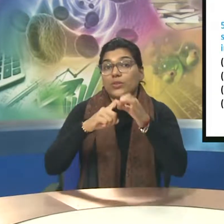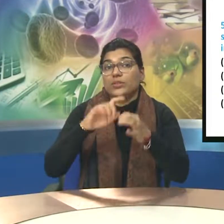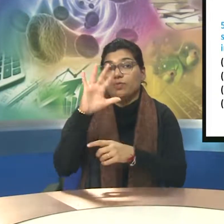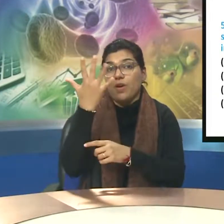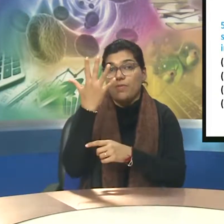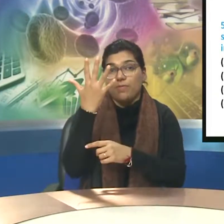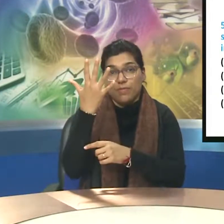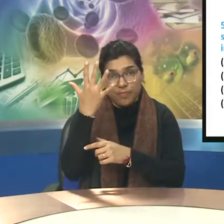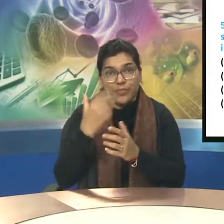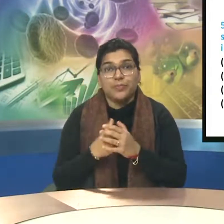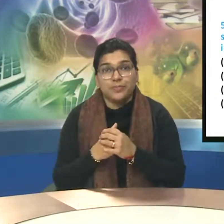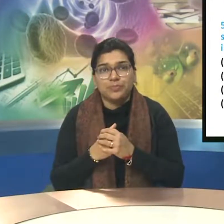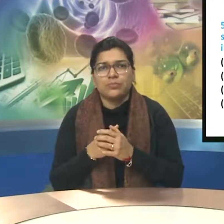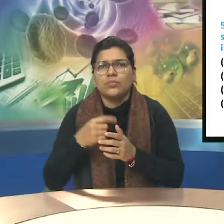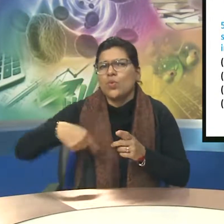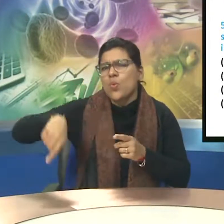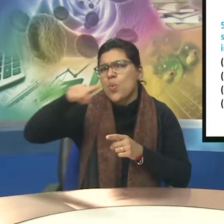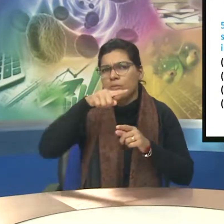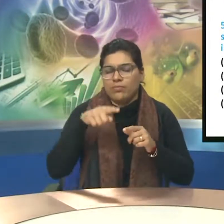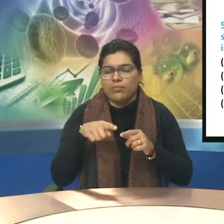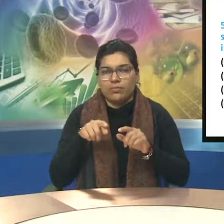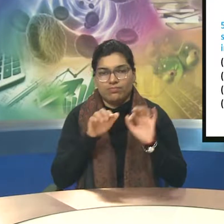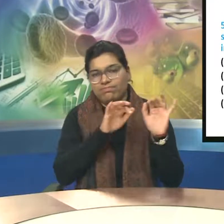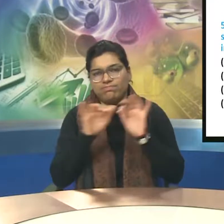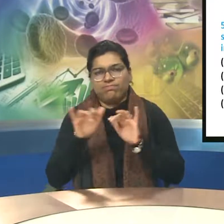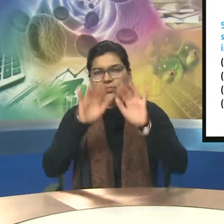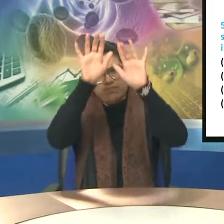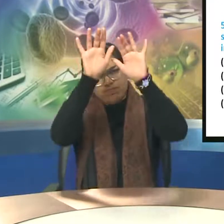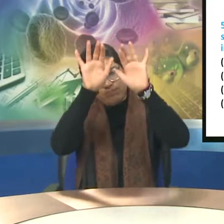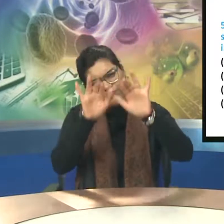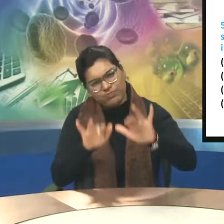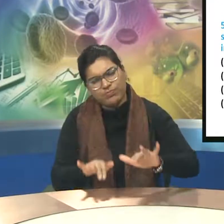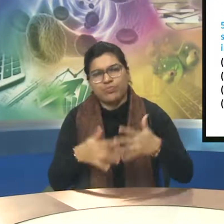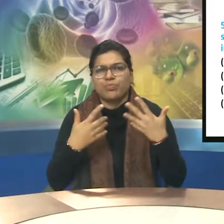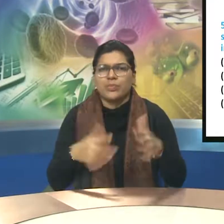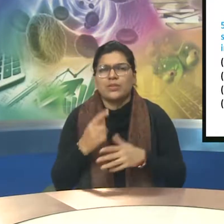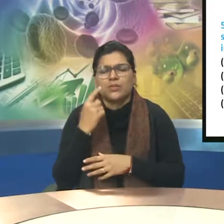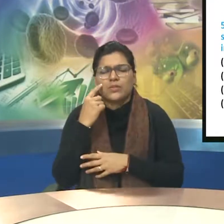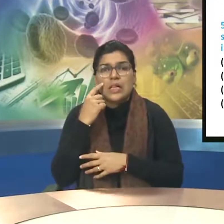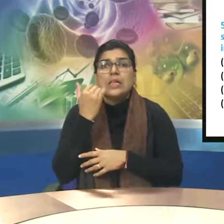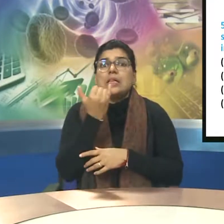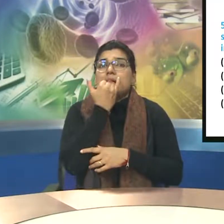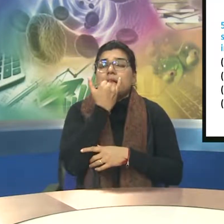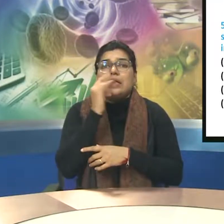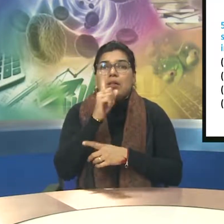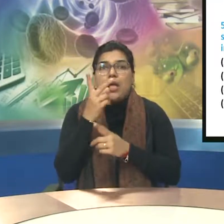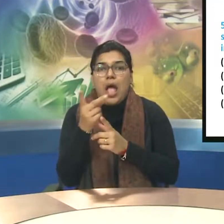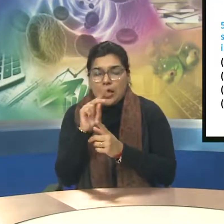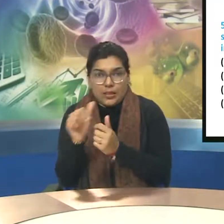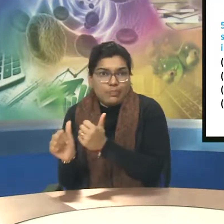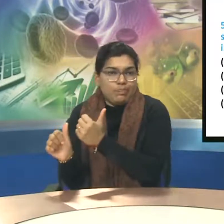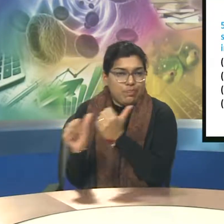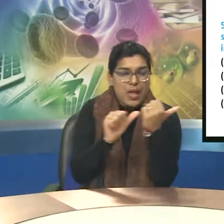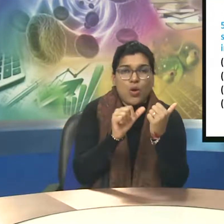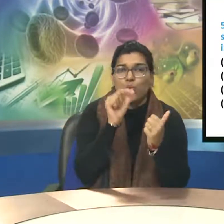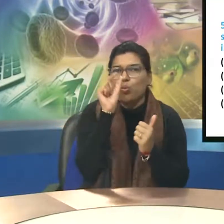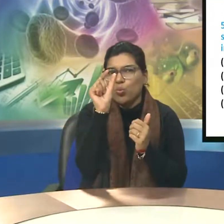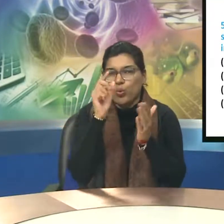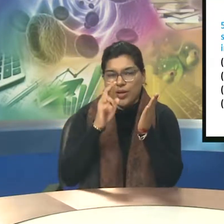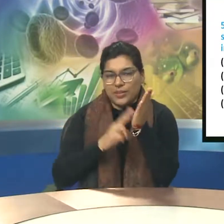Which of the following is the shortcut key to undo the last section in the